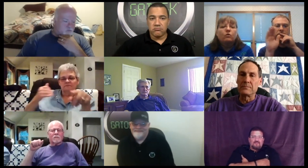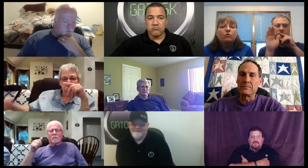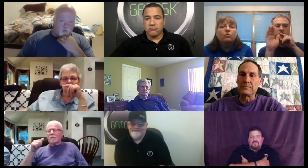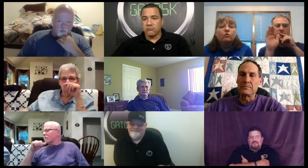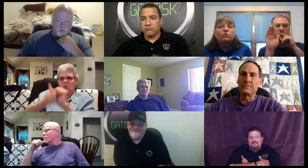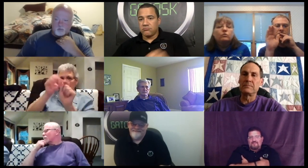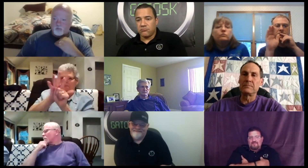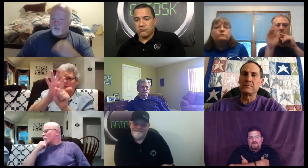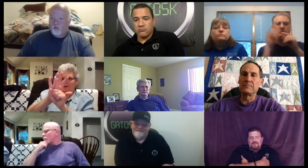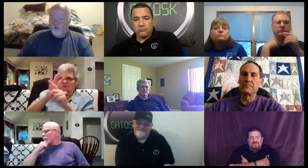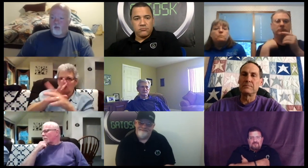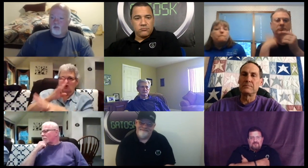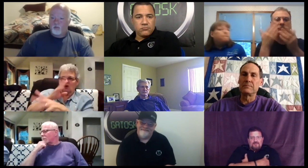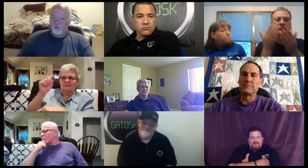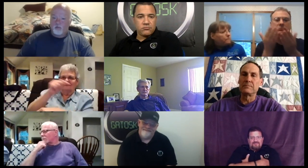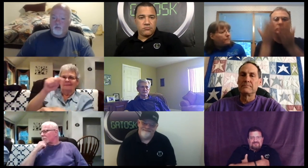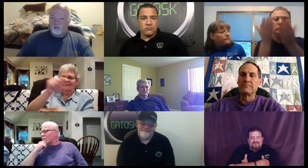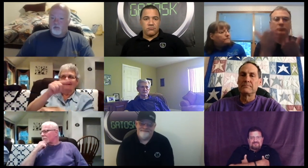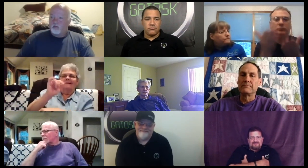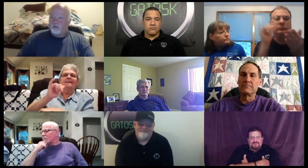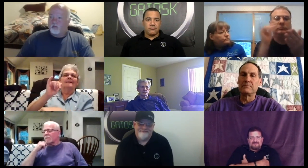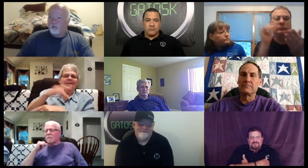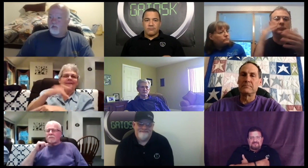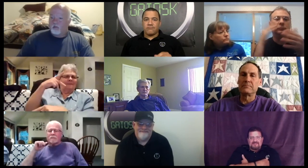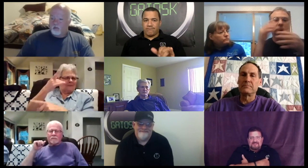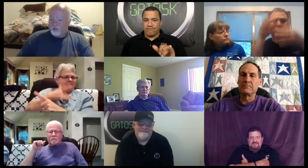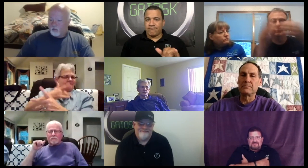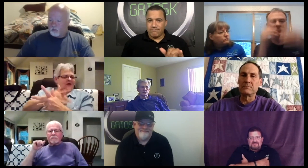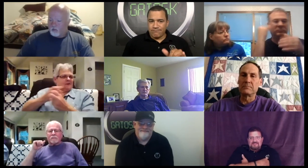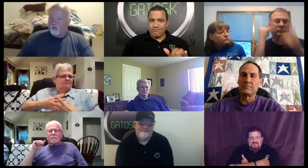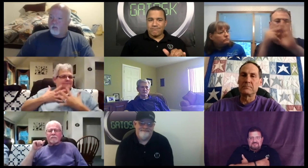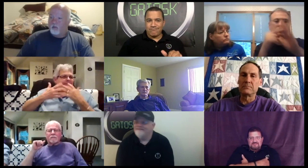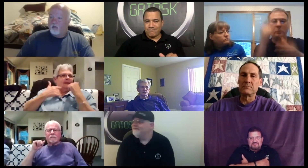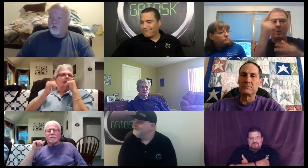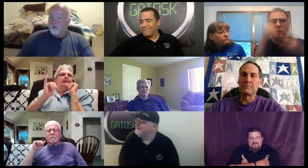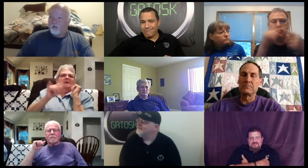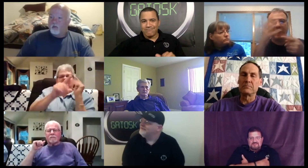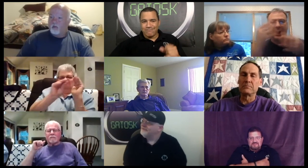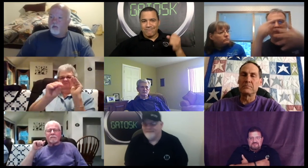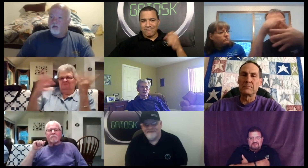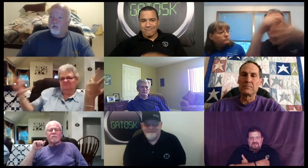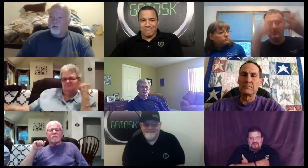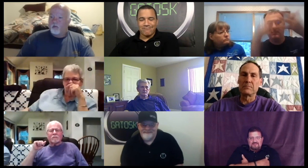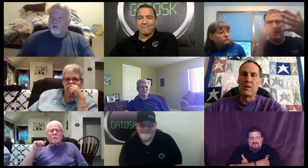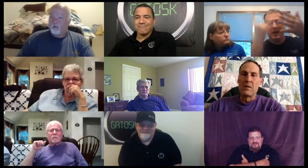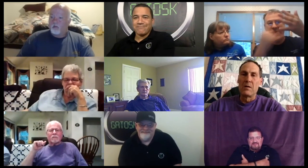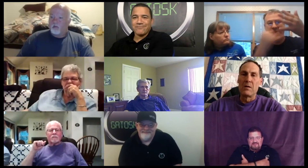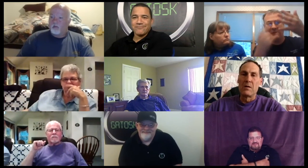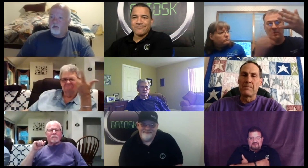that part. I can do that. Yeah, it's very popular. People were talking about that issue. For some reason, purple, they really like that color. But